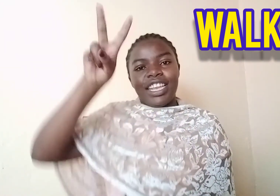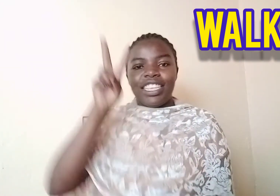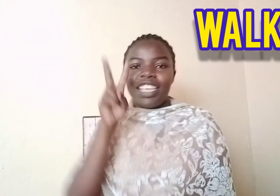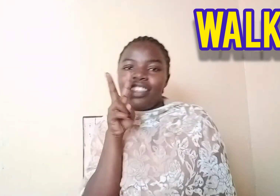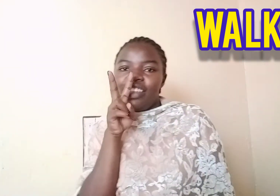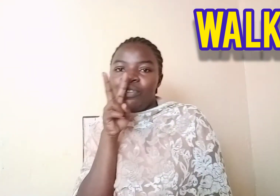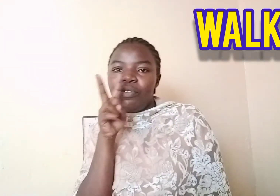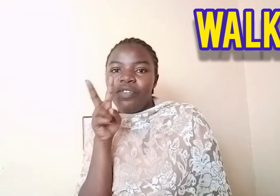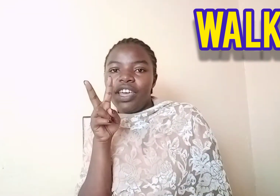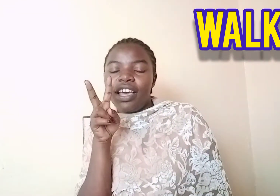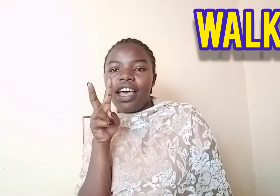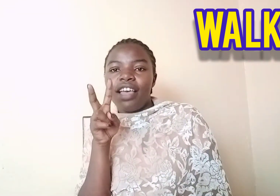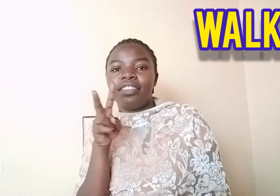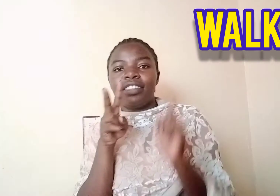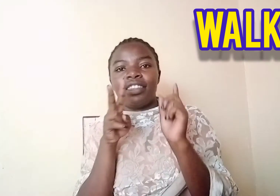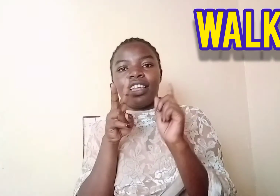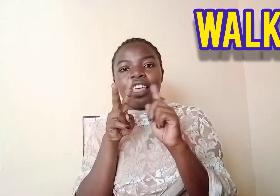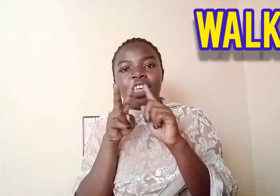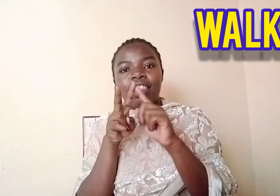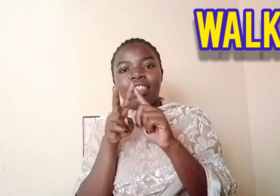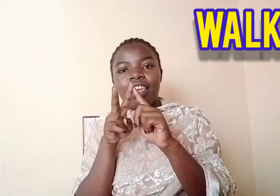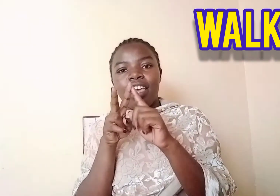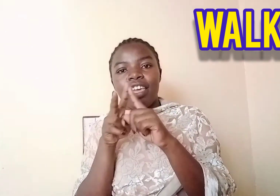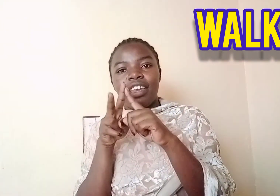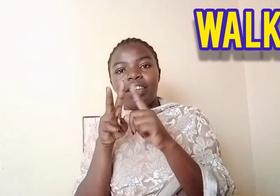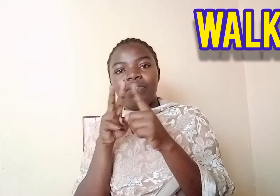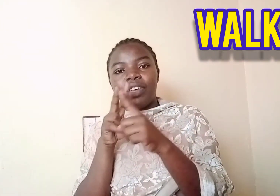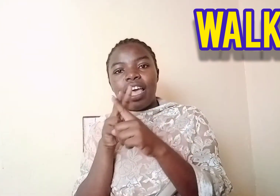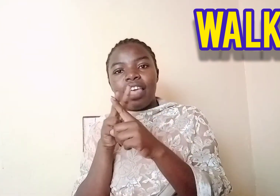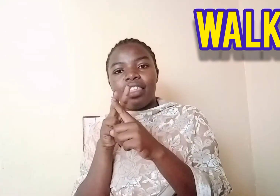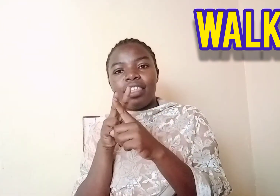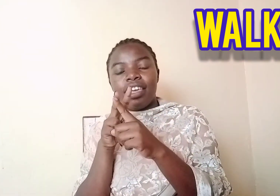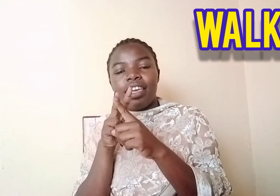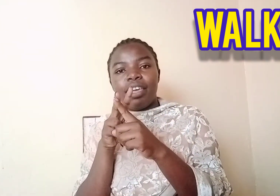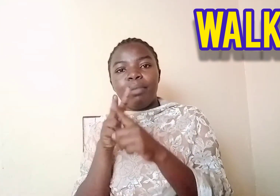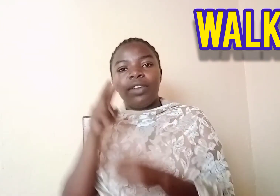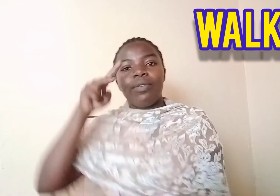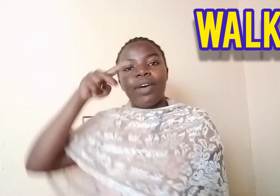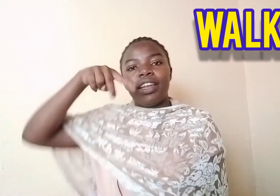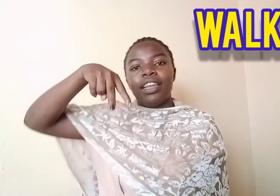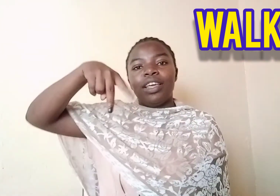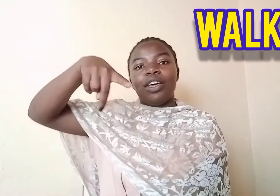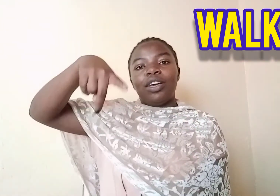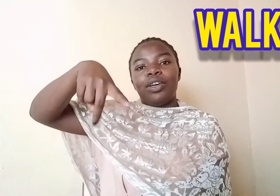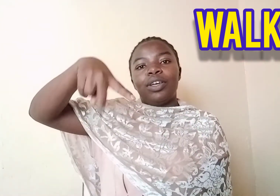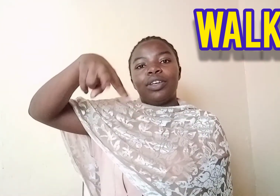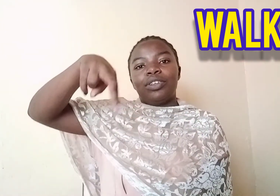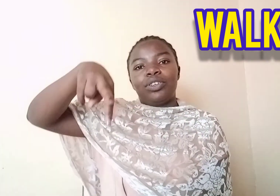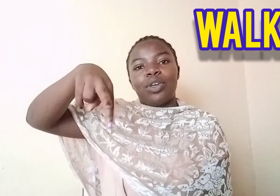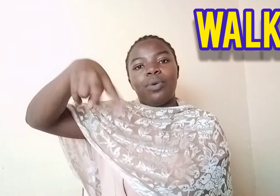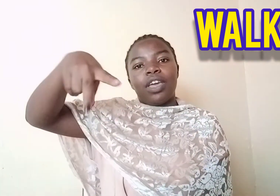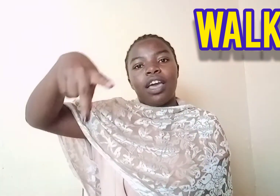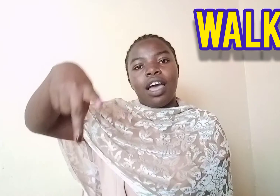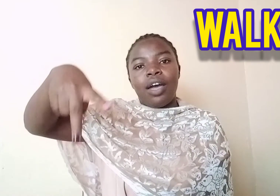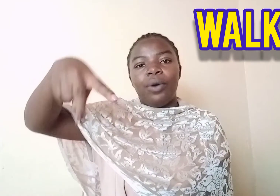It's just the two fingers, the index finger and the middle one, showing how